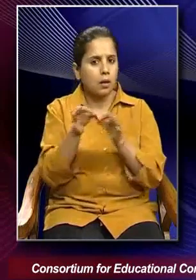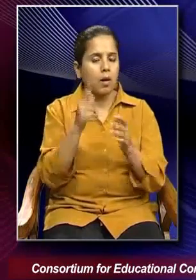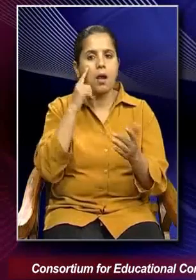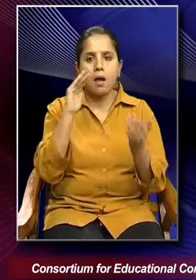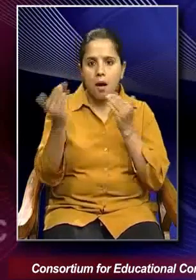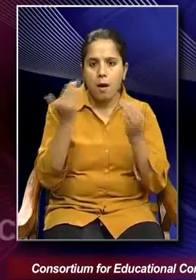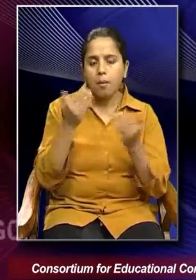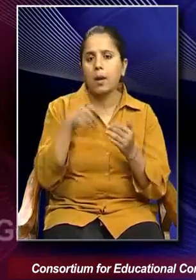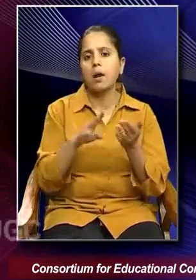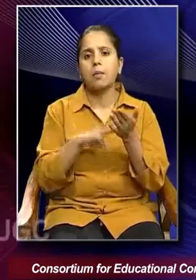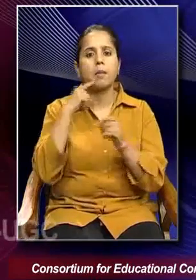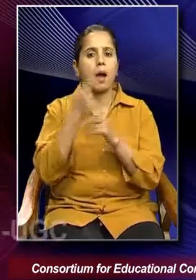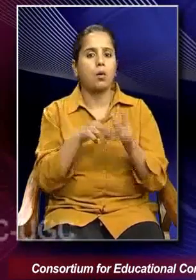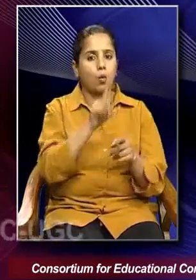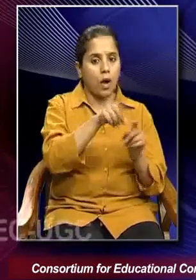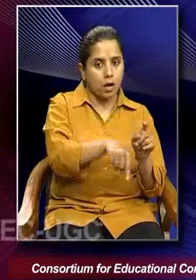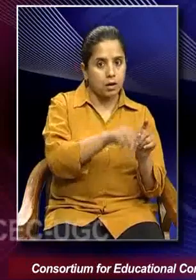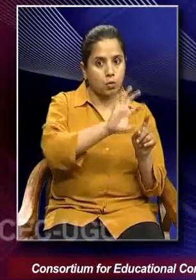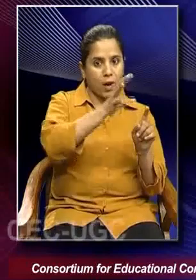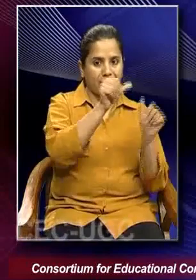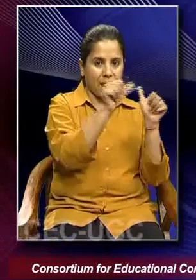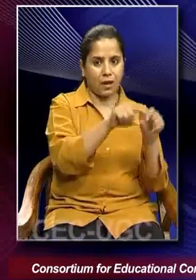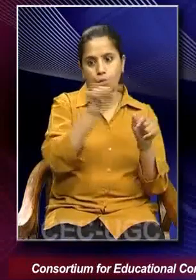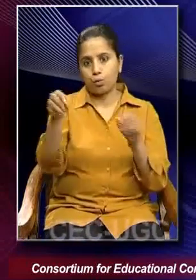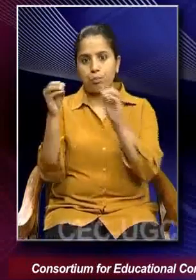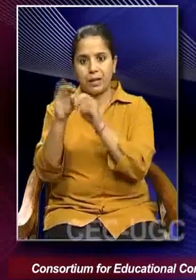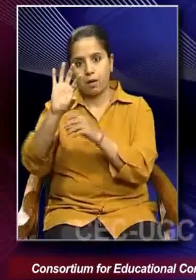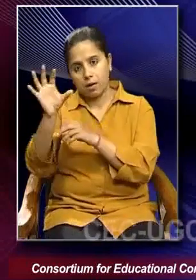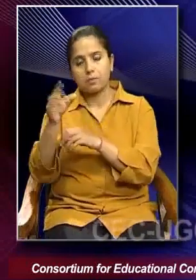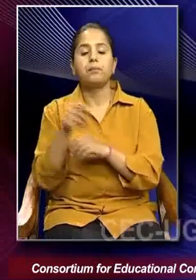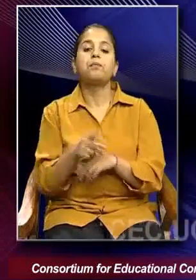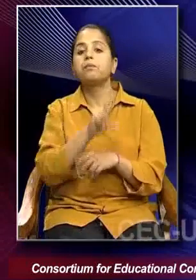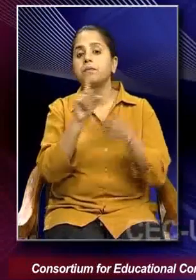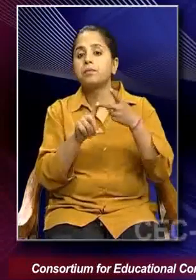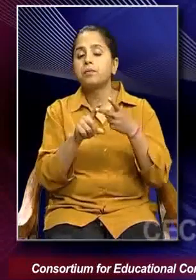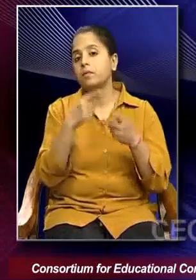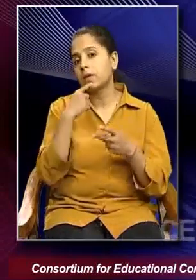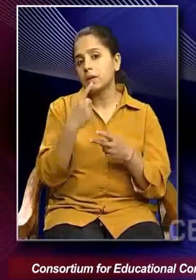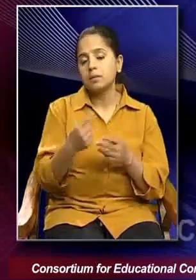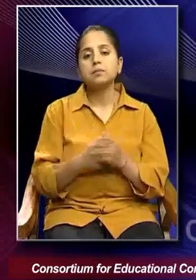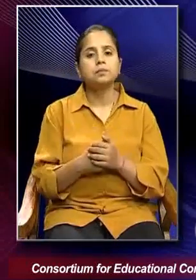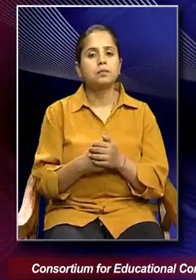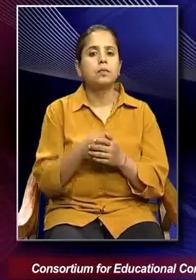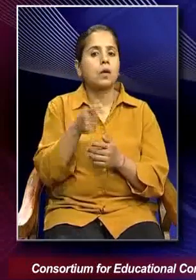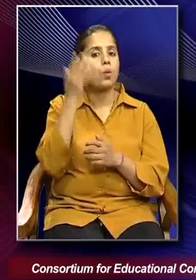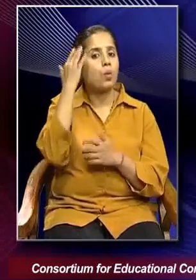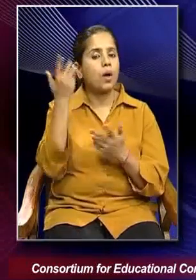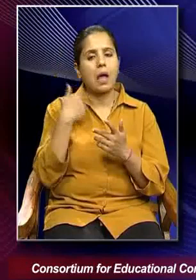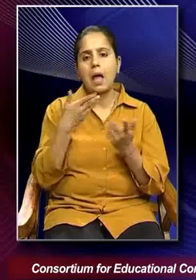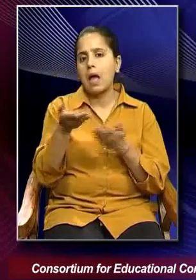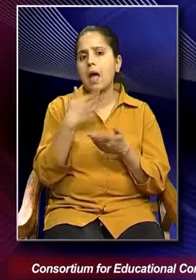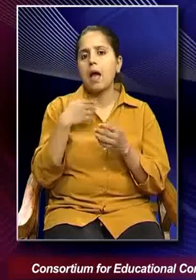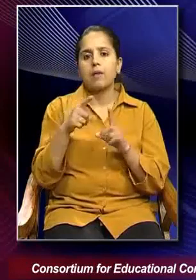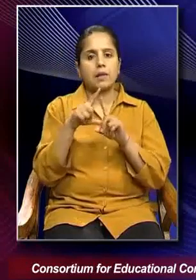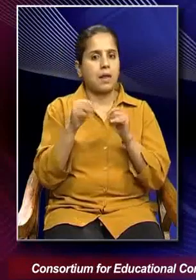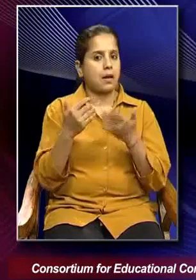compare, migration from A country to B country. And secondly, of course, is that because we do not have